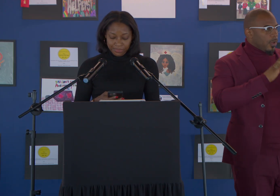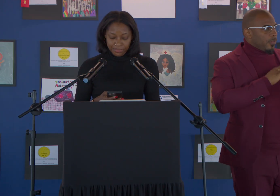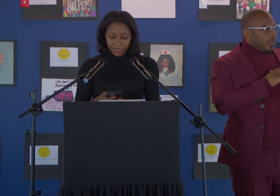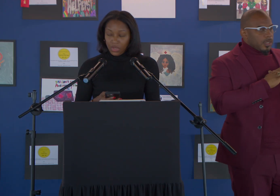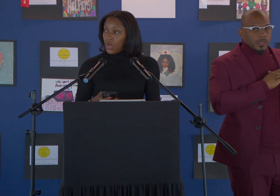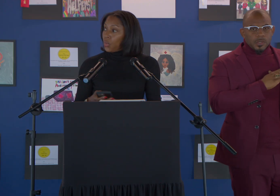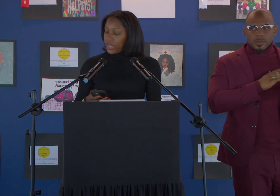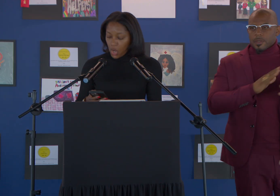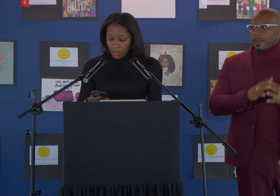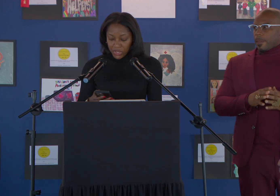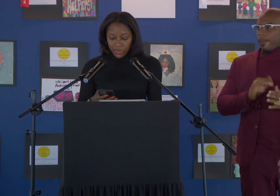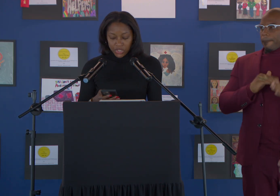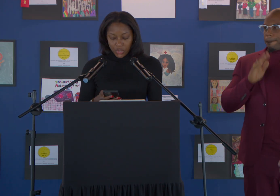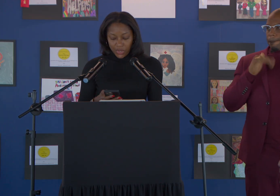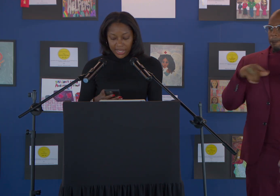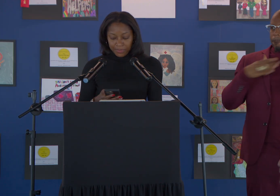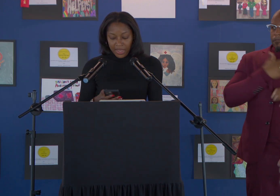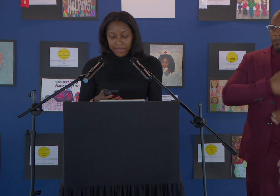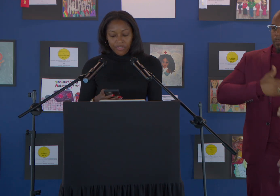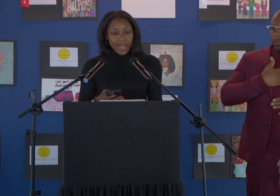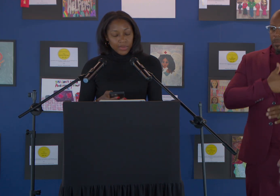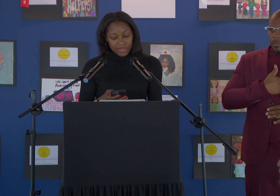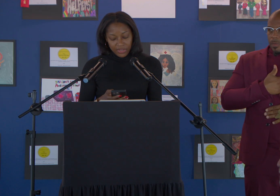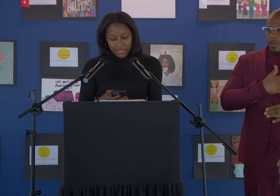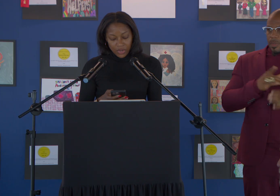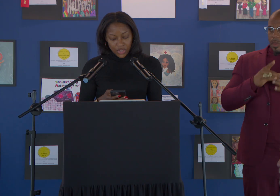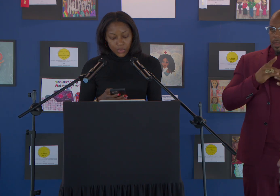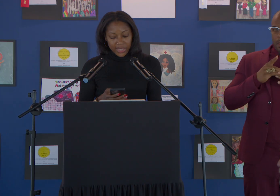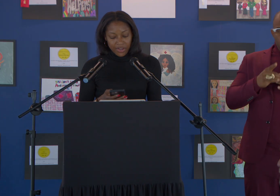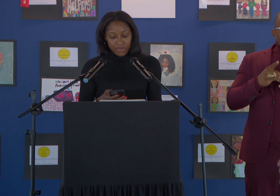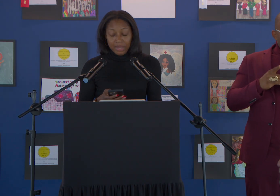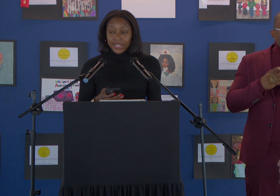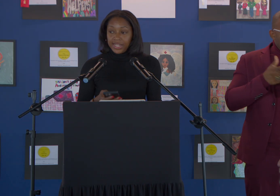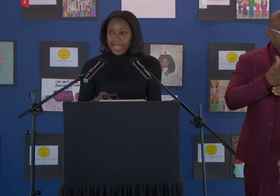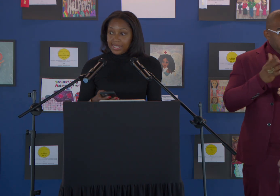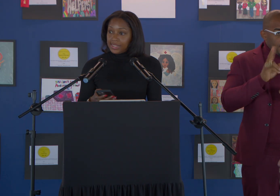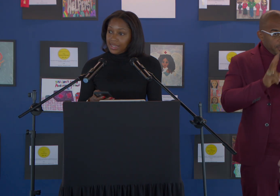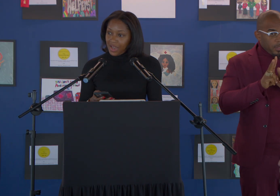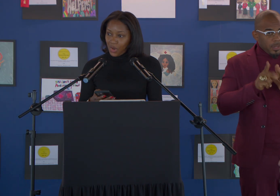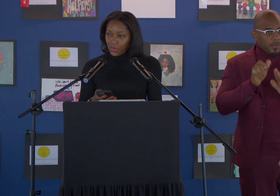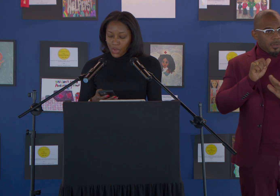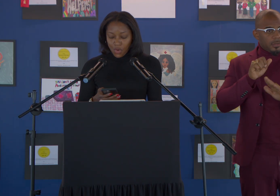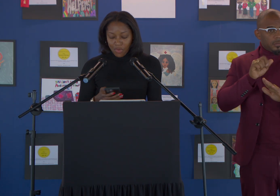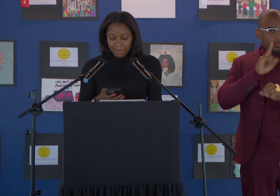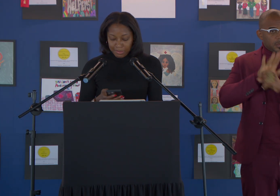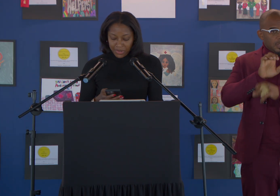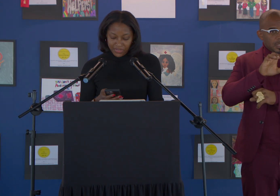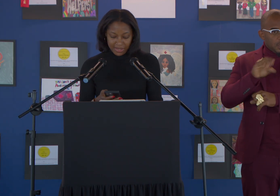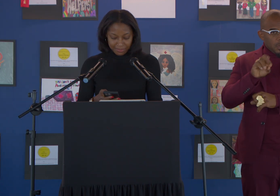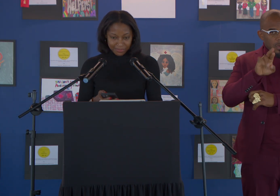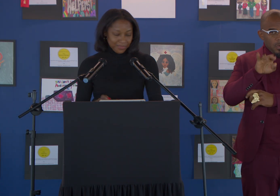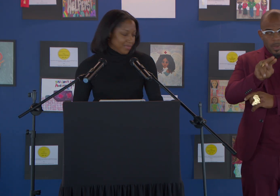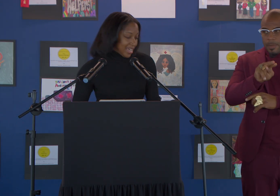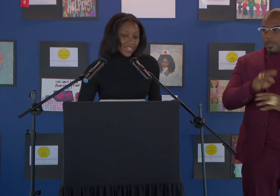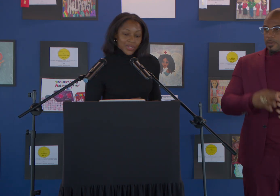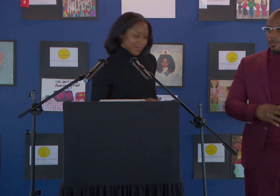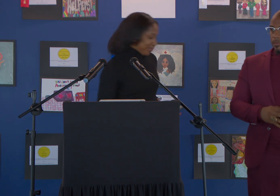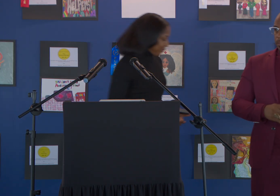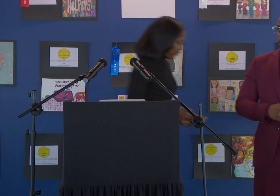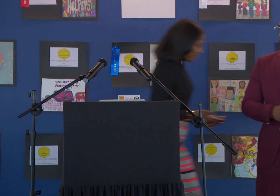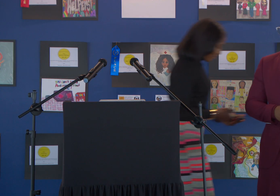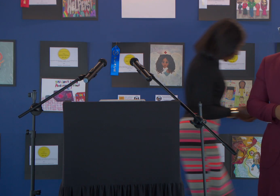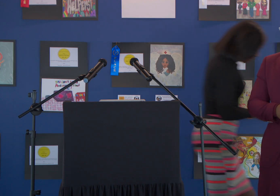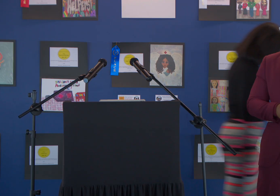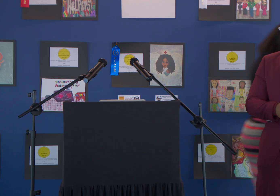featured. We hope you enjoy, and following the video, you will hear from our dedicated CEO, Robyn Murphy. Thank you.